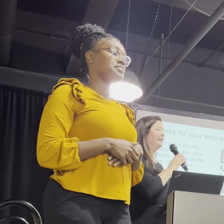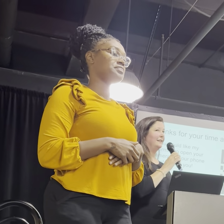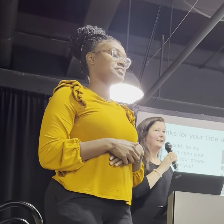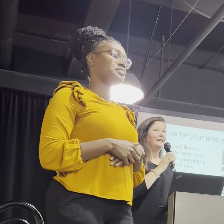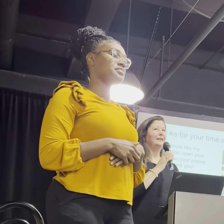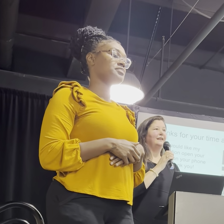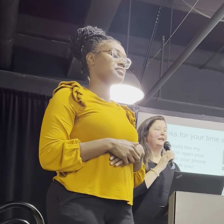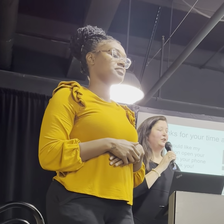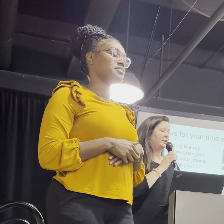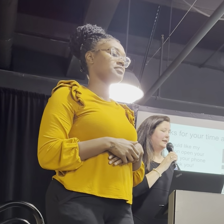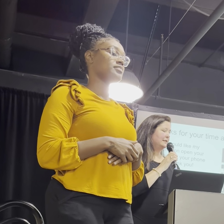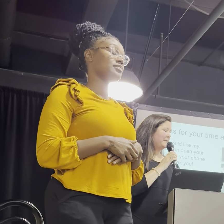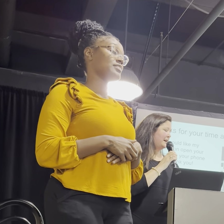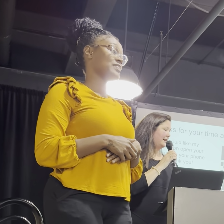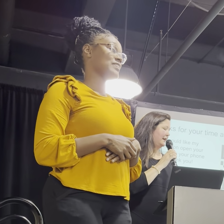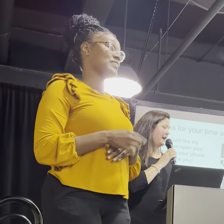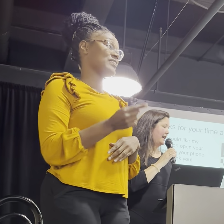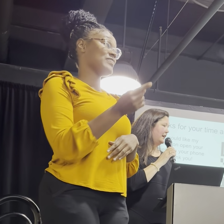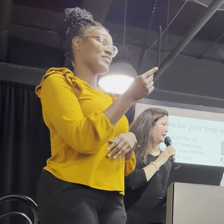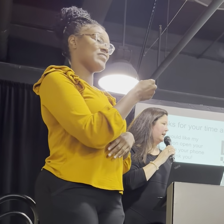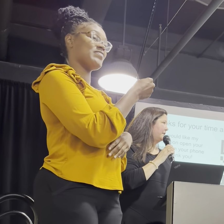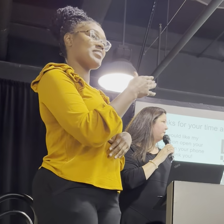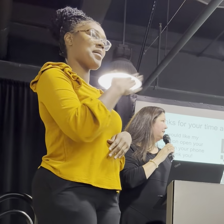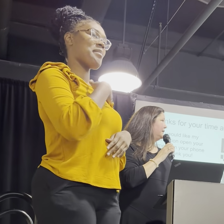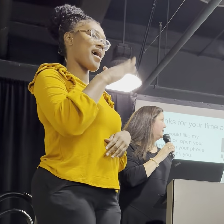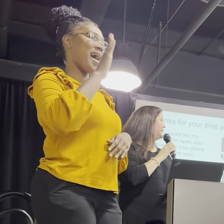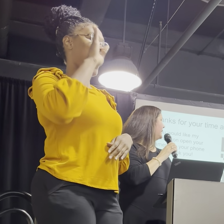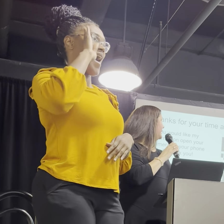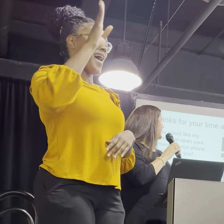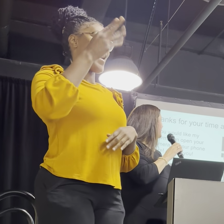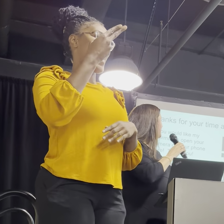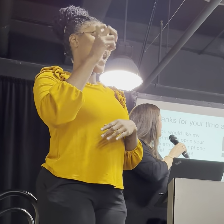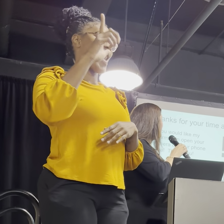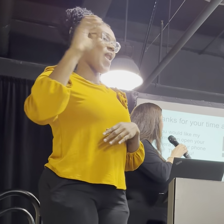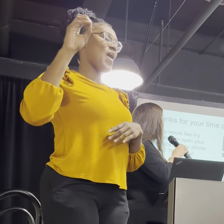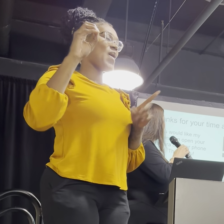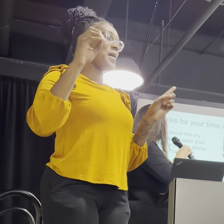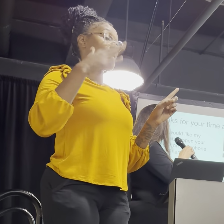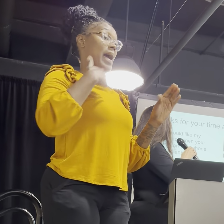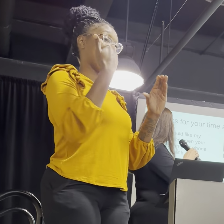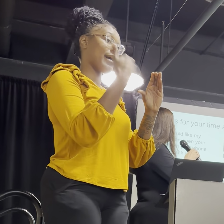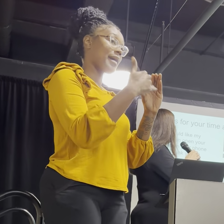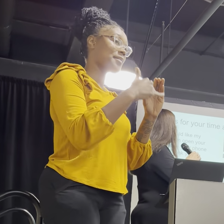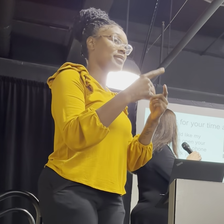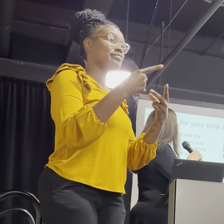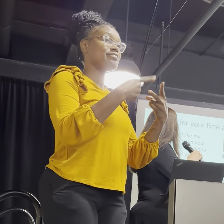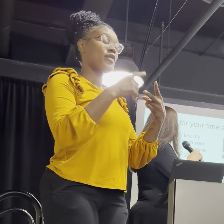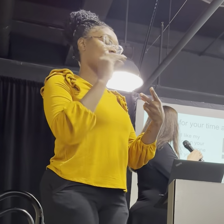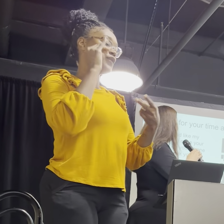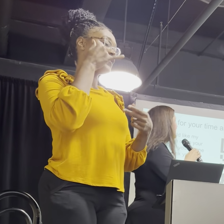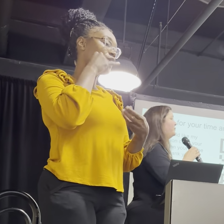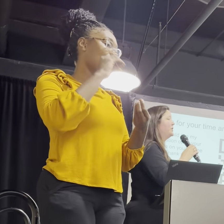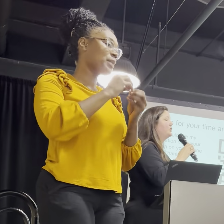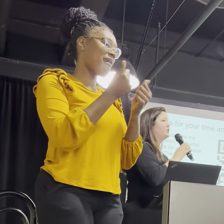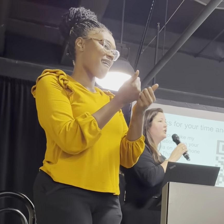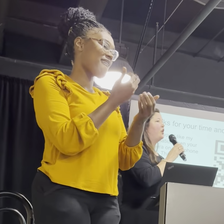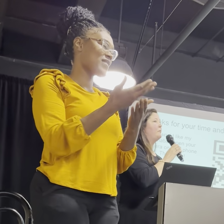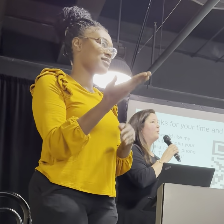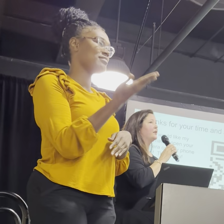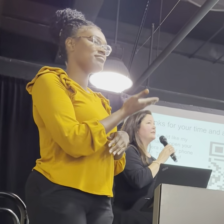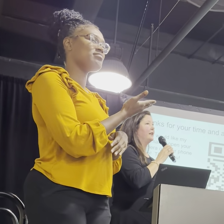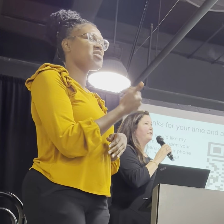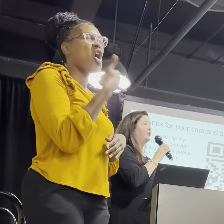And here is my hi, hello, and with my email and my phone number and everything, which